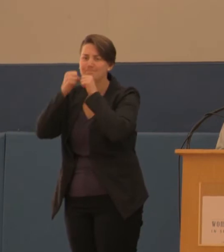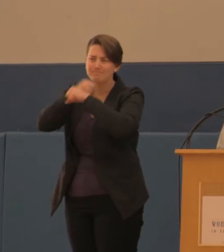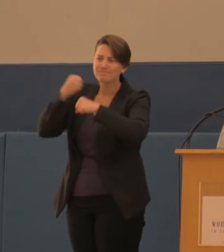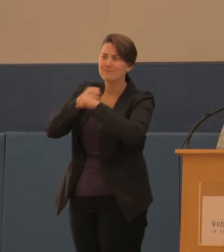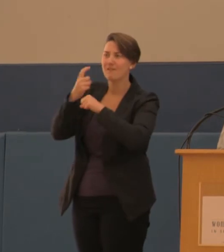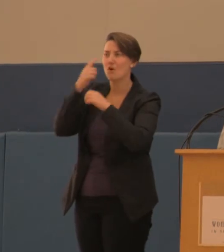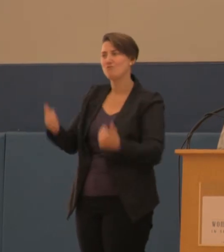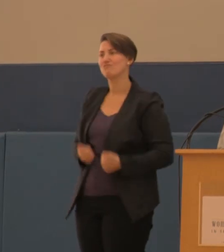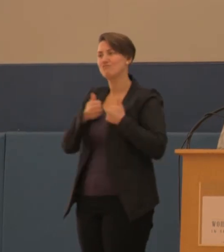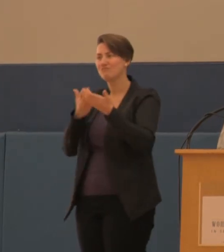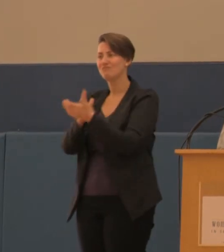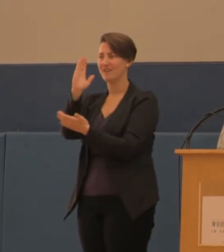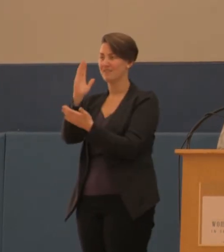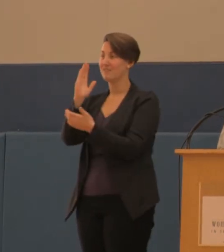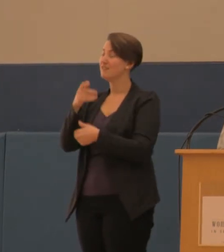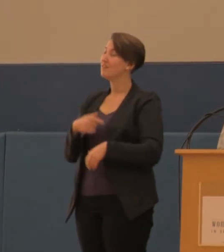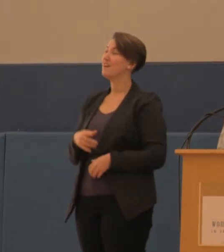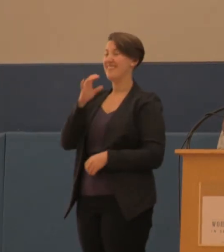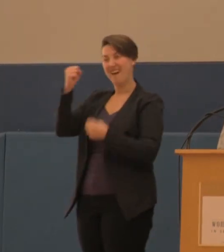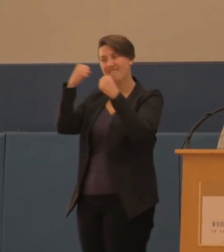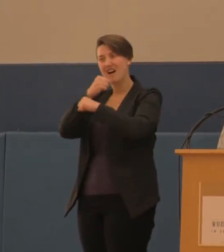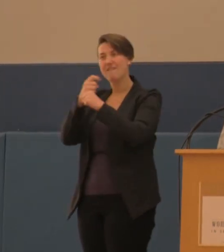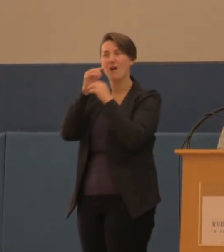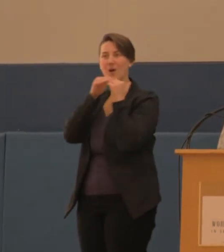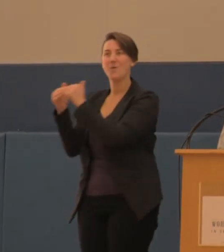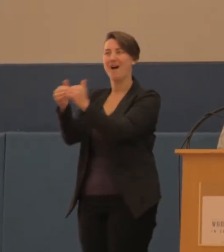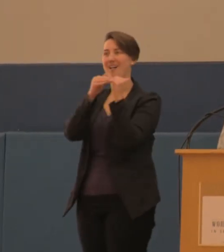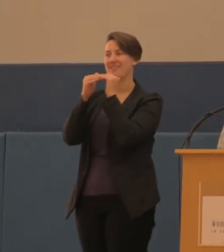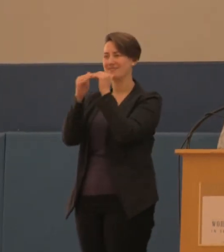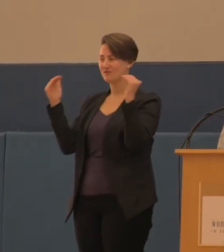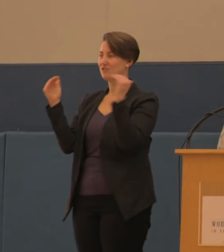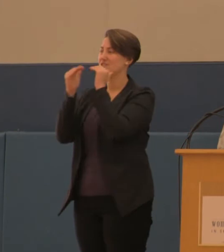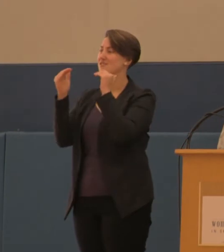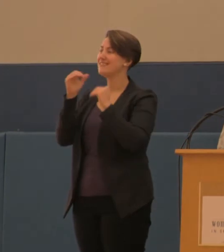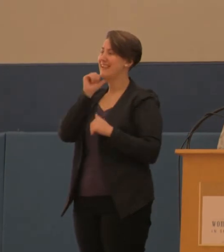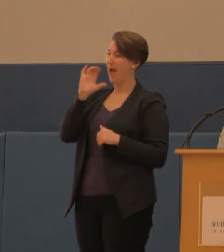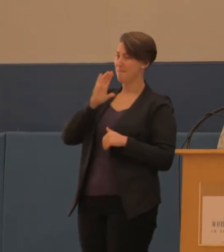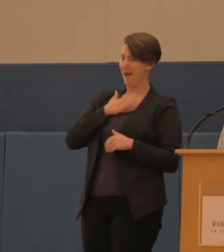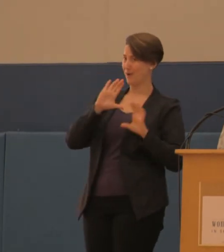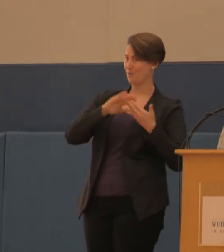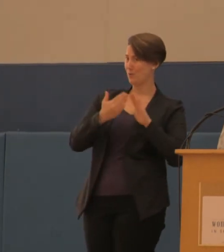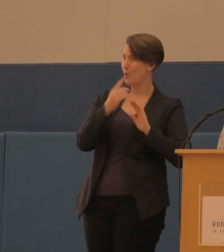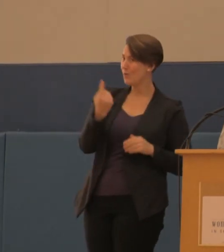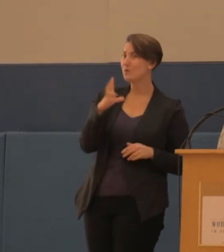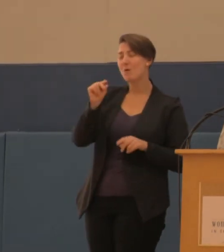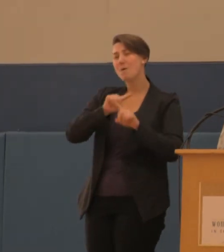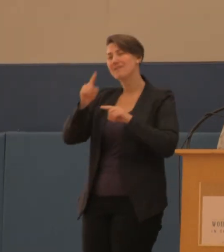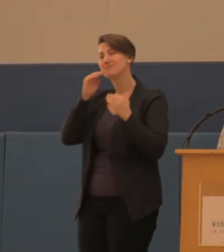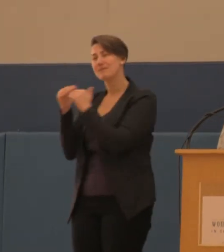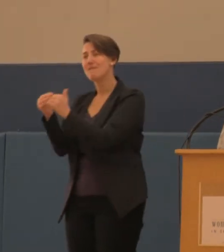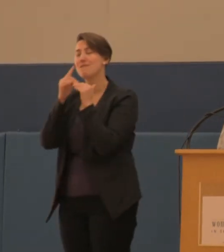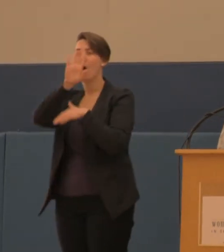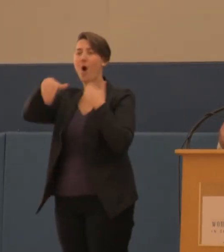Our fight is a fight for equality and justice, not just for my people, but for every woman and every minority, and indeed